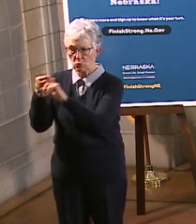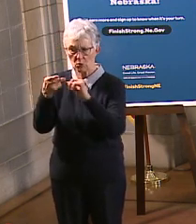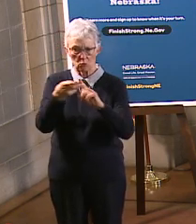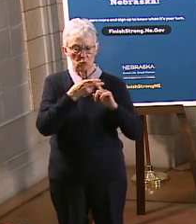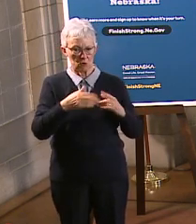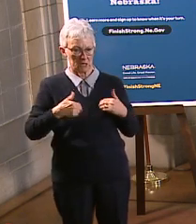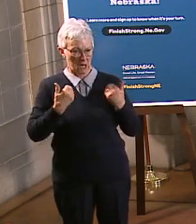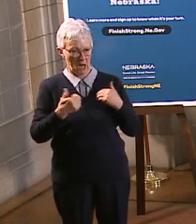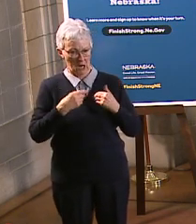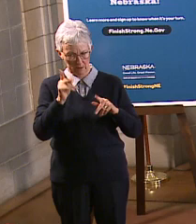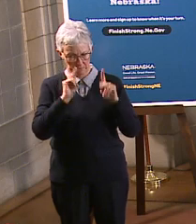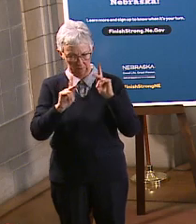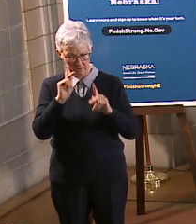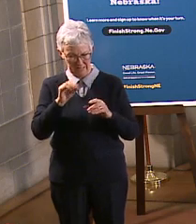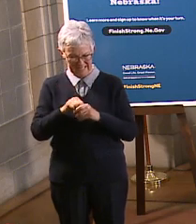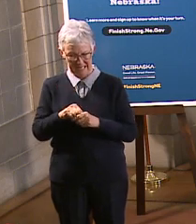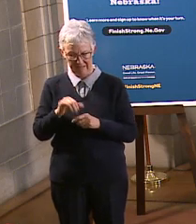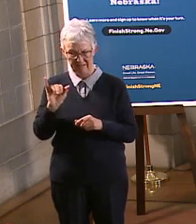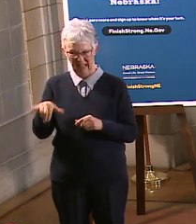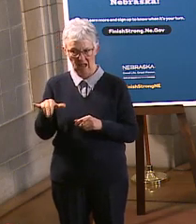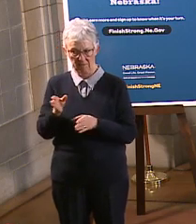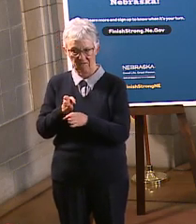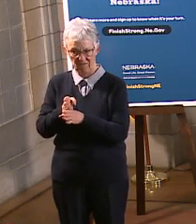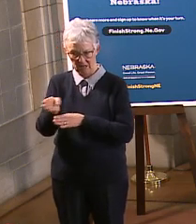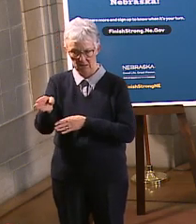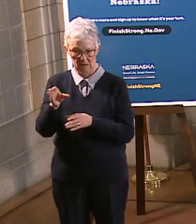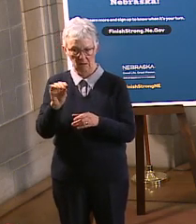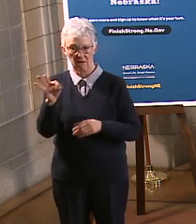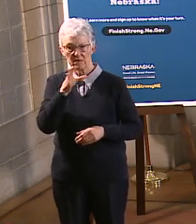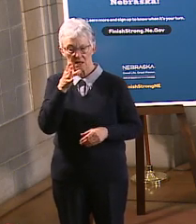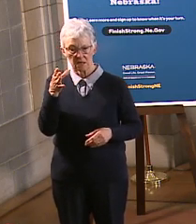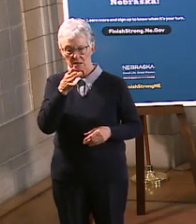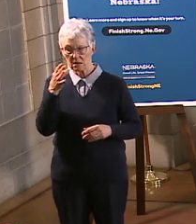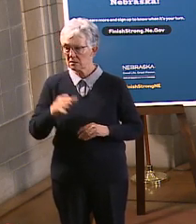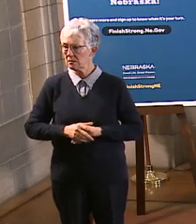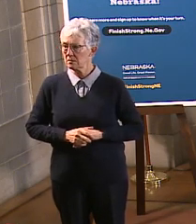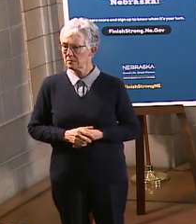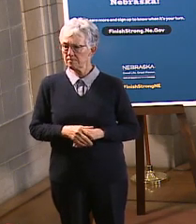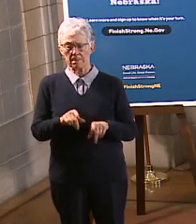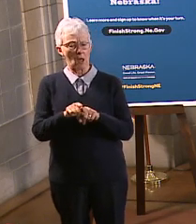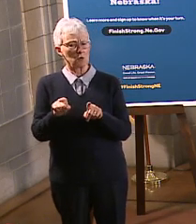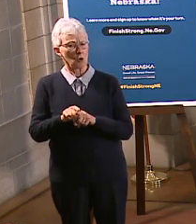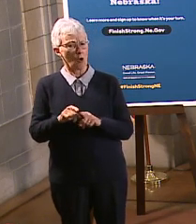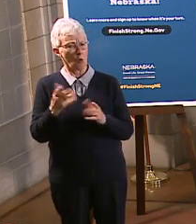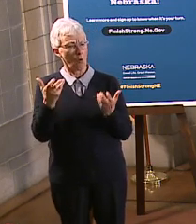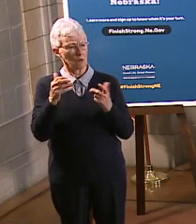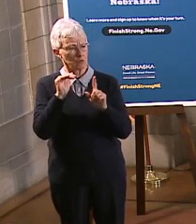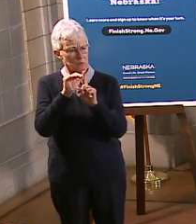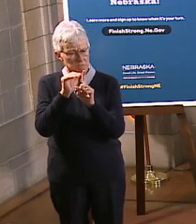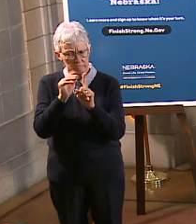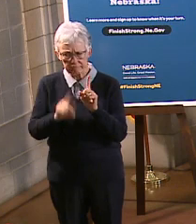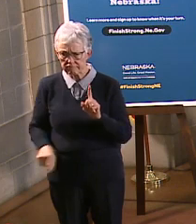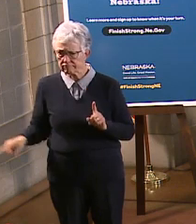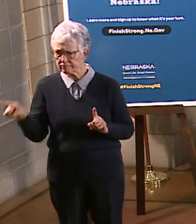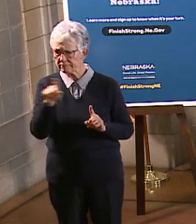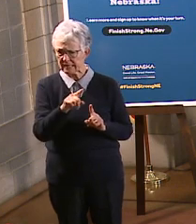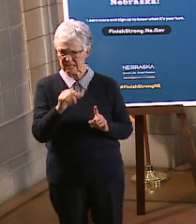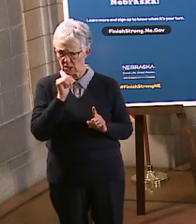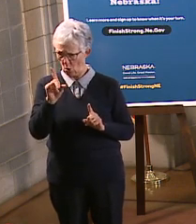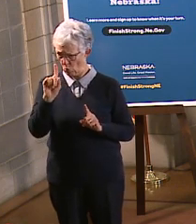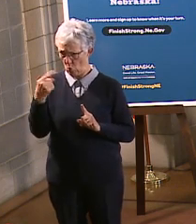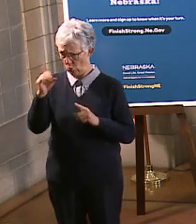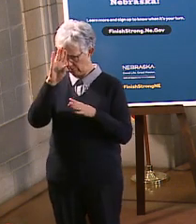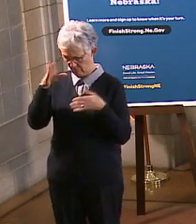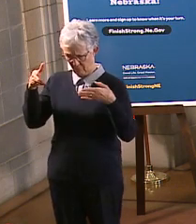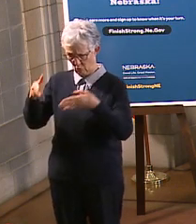here. And before I call up our speakers, I also want to remind people that, you know, this is not just about production agriculture either, right? There's